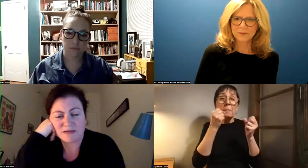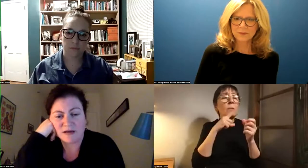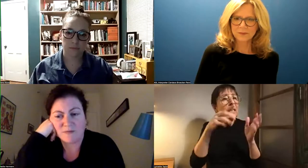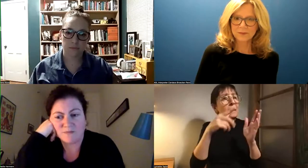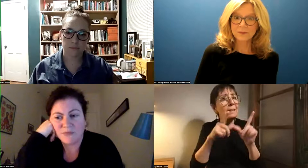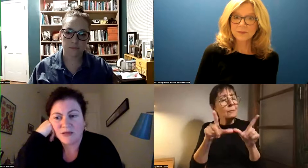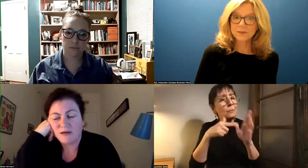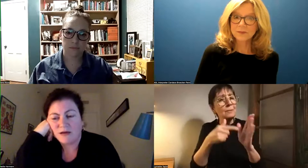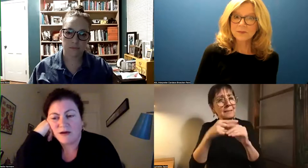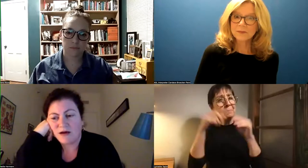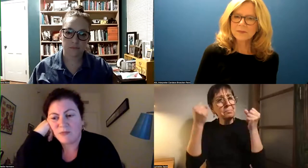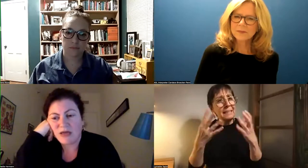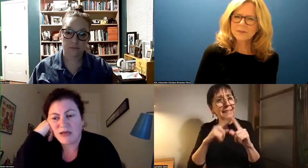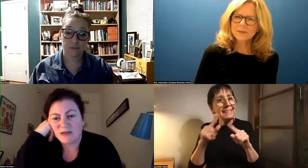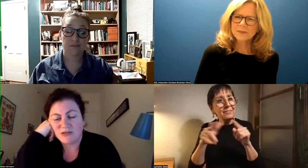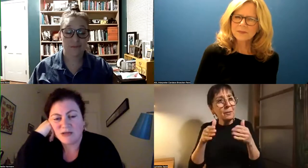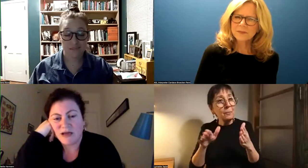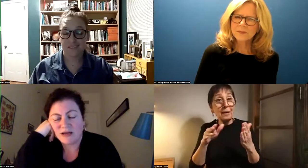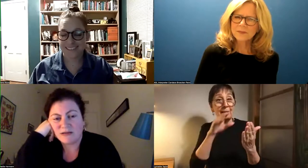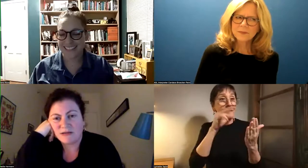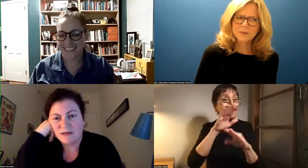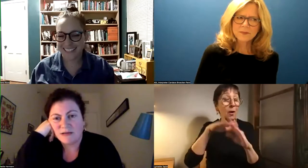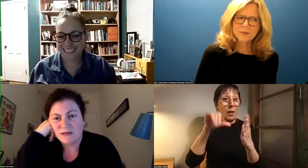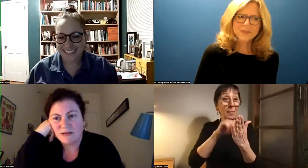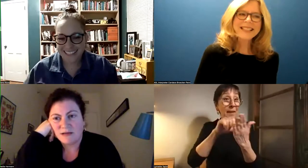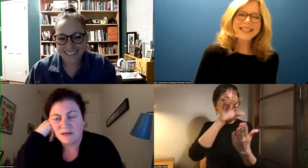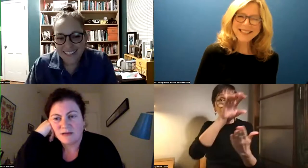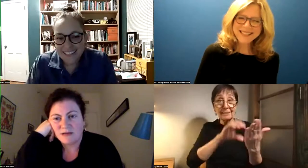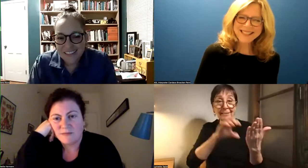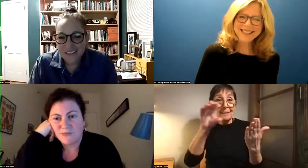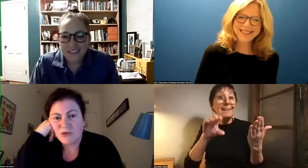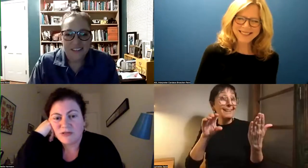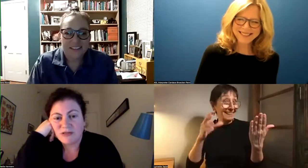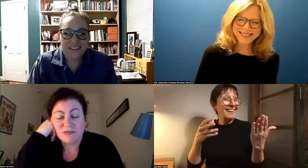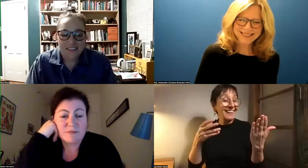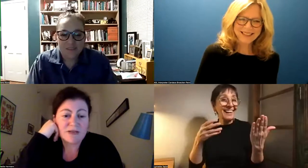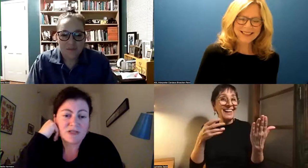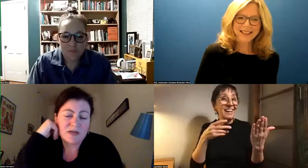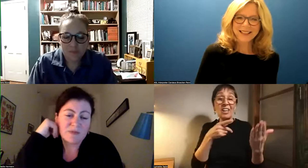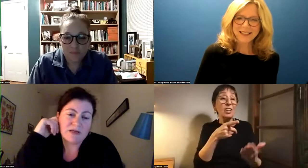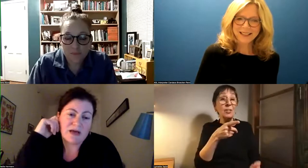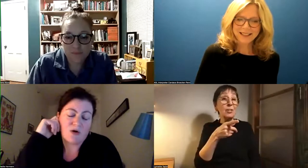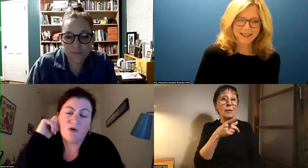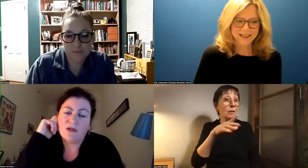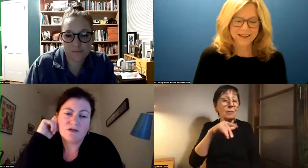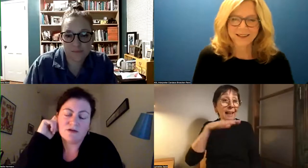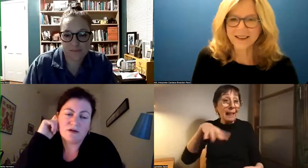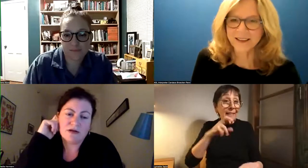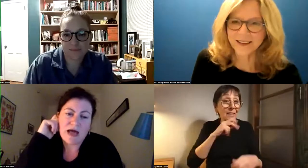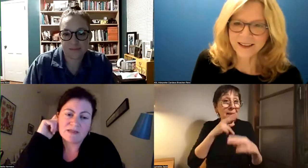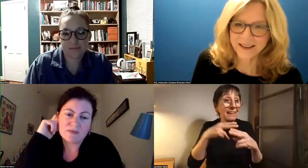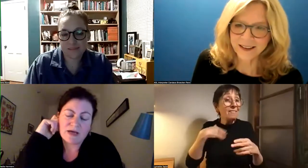ways on the page. And yes, you didn't even mention, I mean, a whole